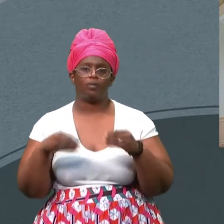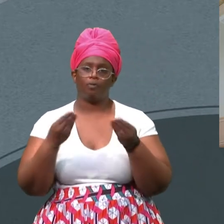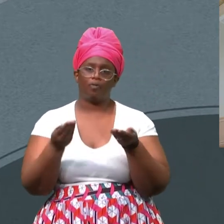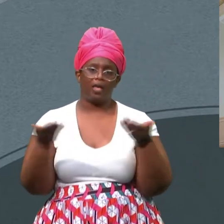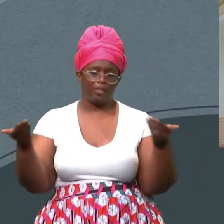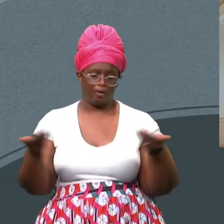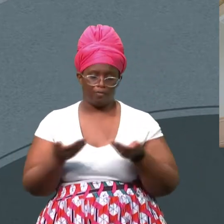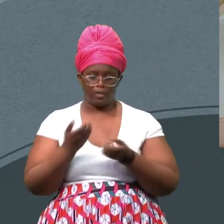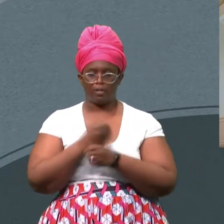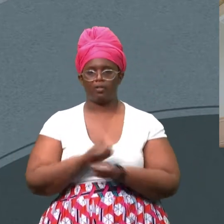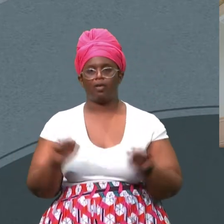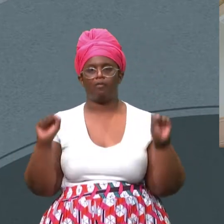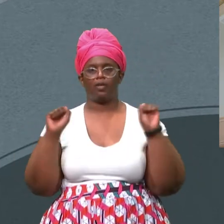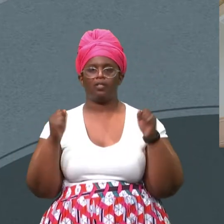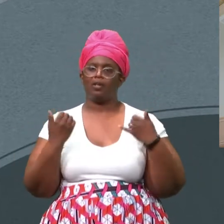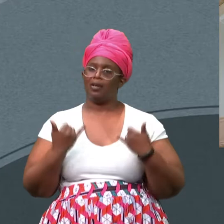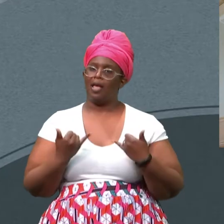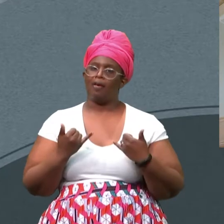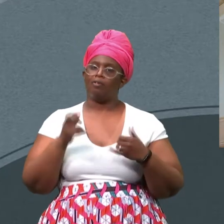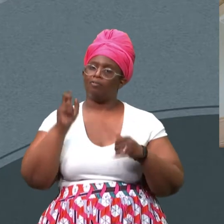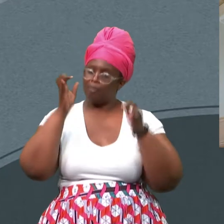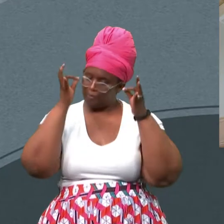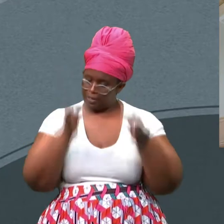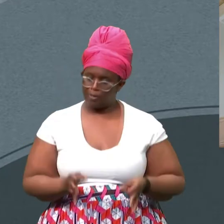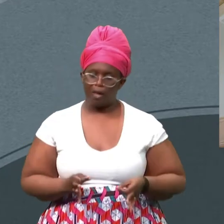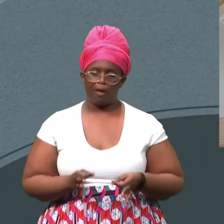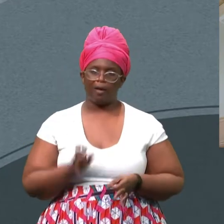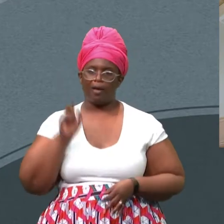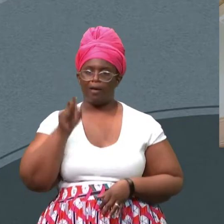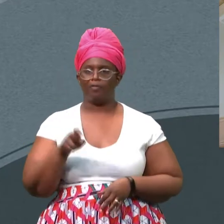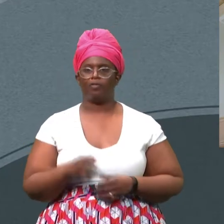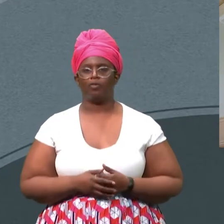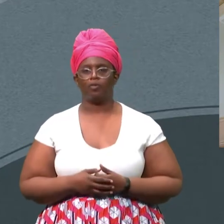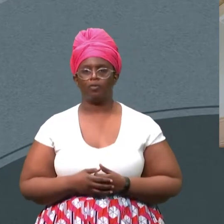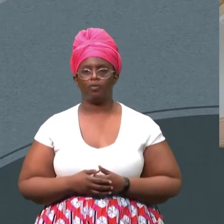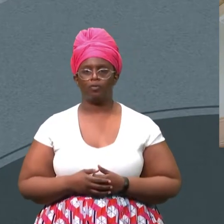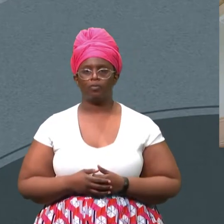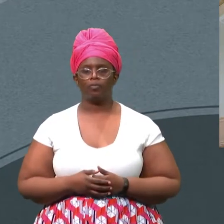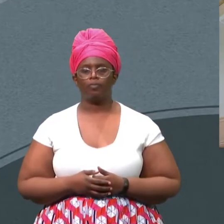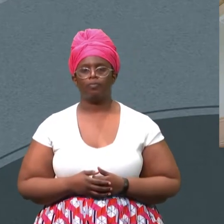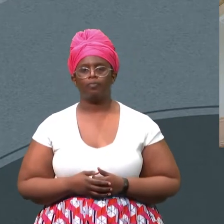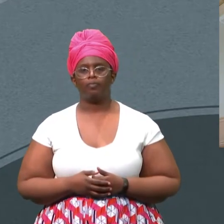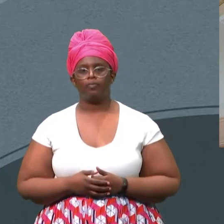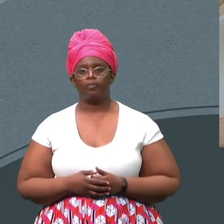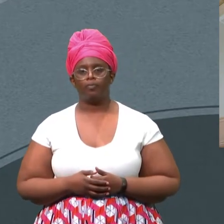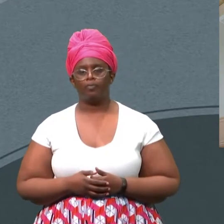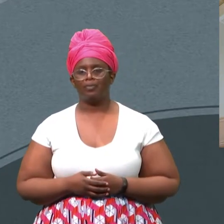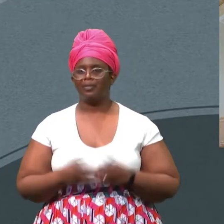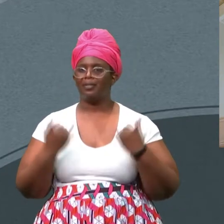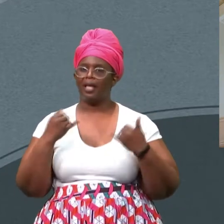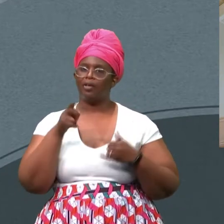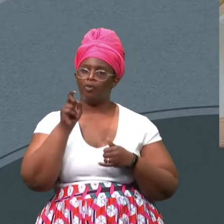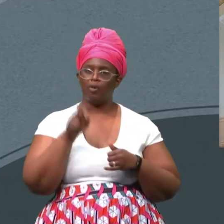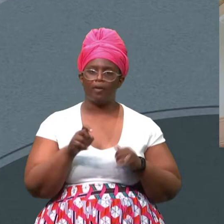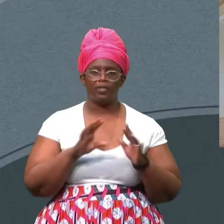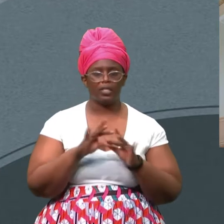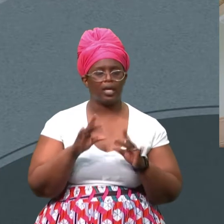you. Now is the moment where you have to act. Now is the moment where you've got to say, God, I'm ready.